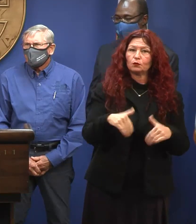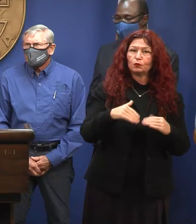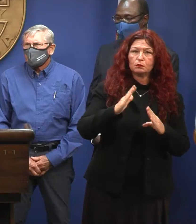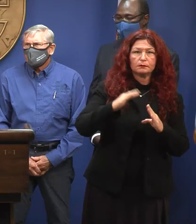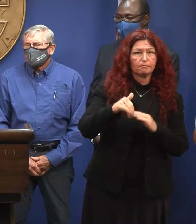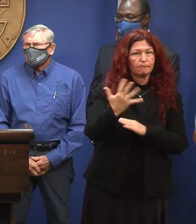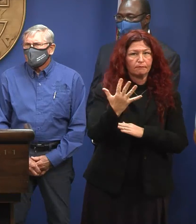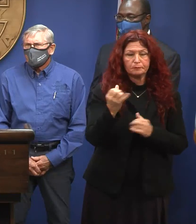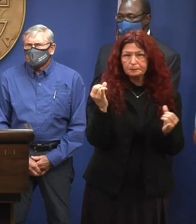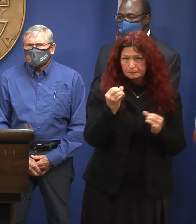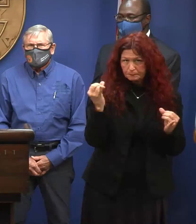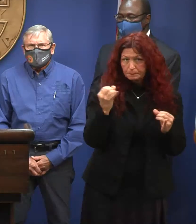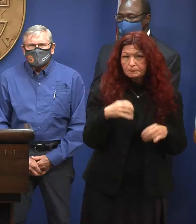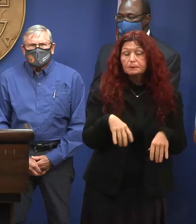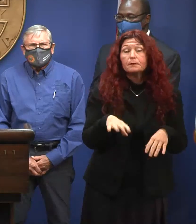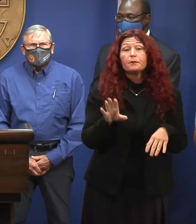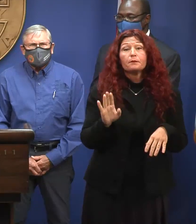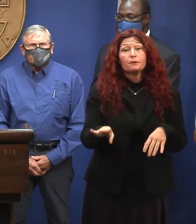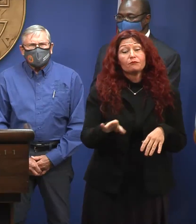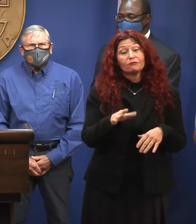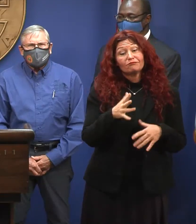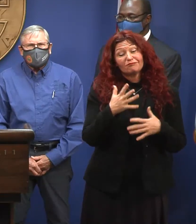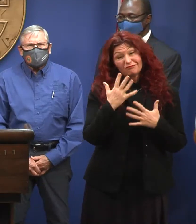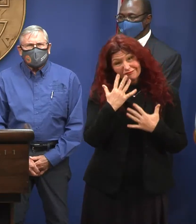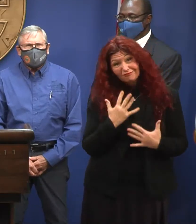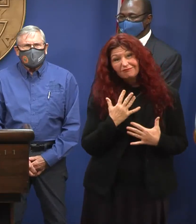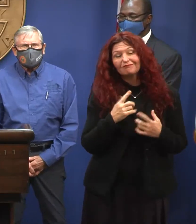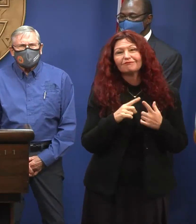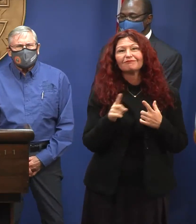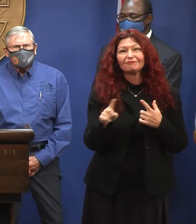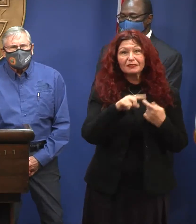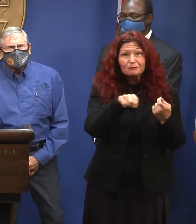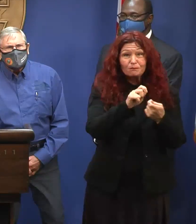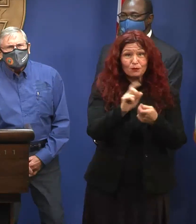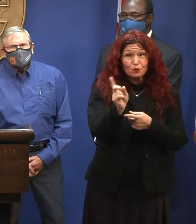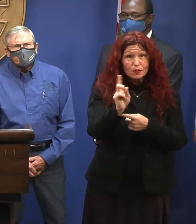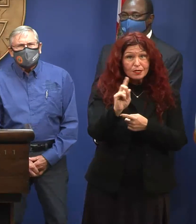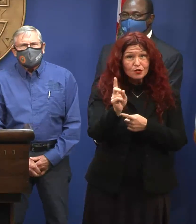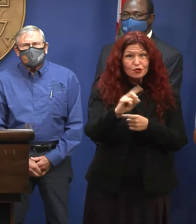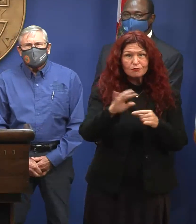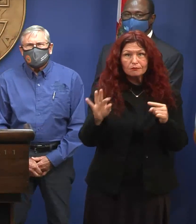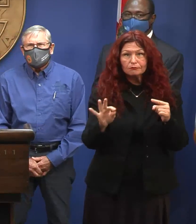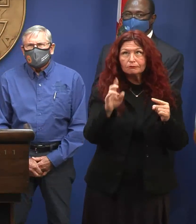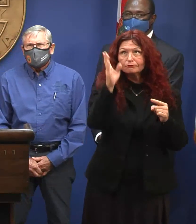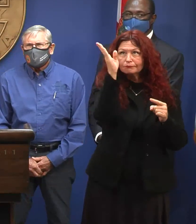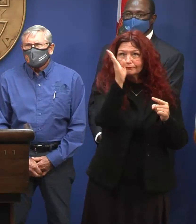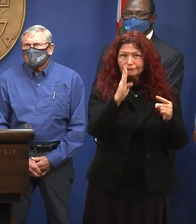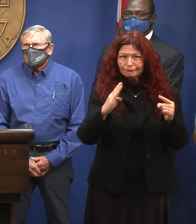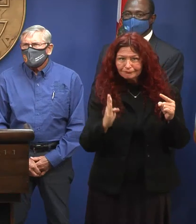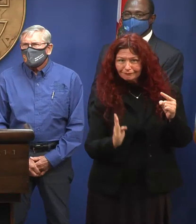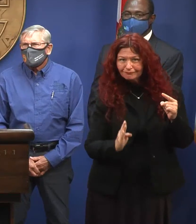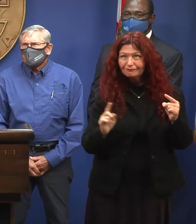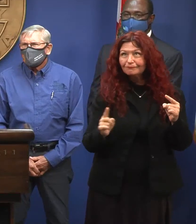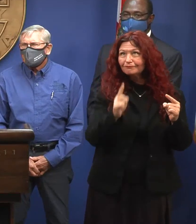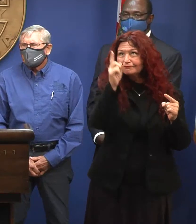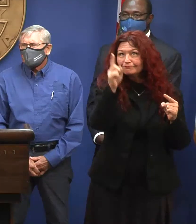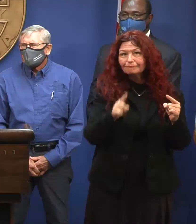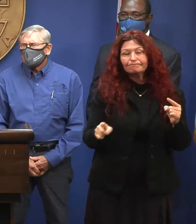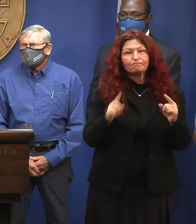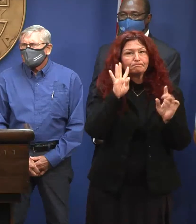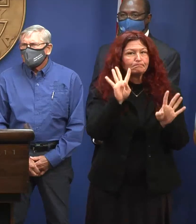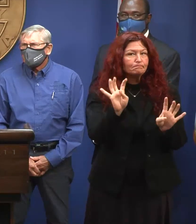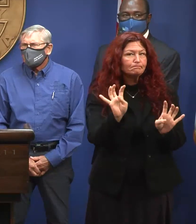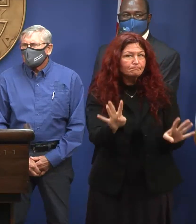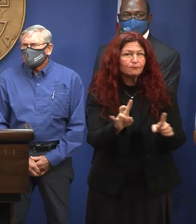hurricanes. Unfortunately, the experts don't know where they'll land, but fortunately, they don't expect this season to reach